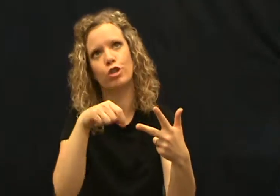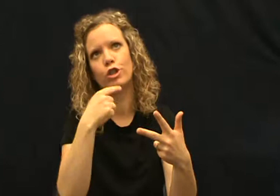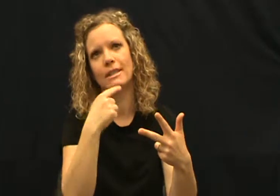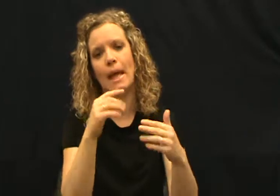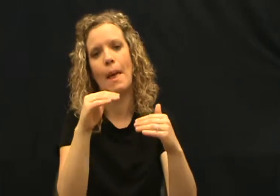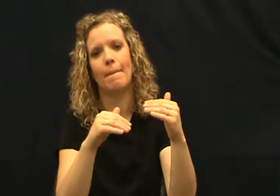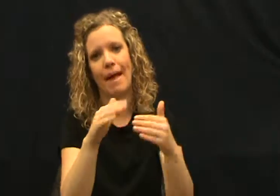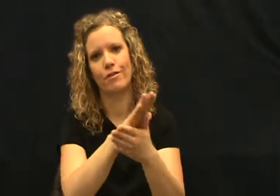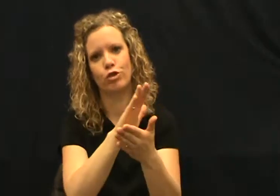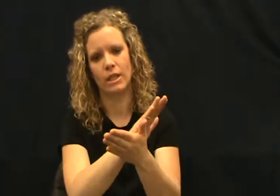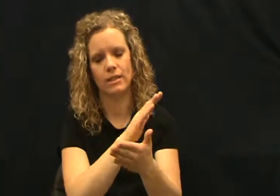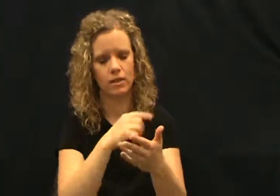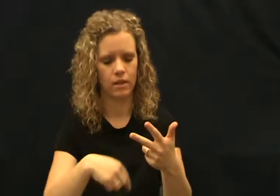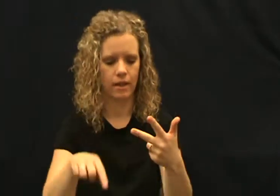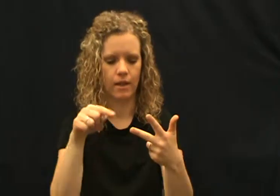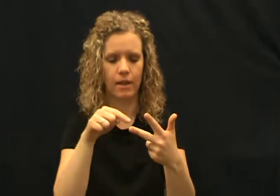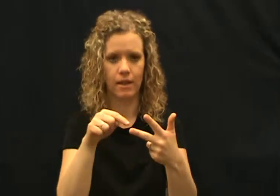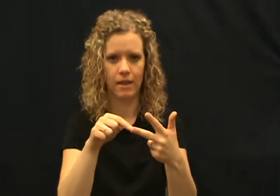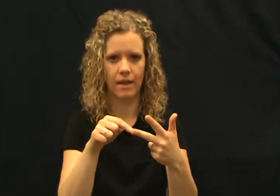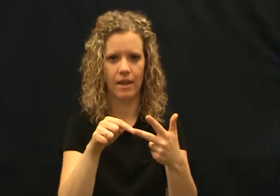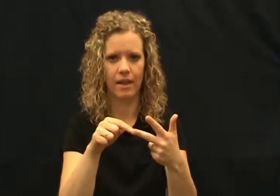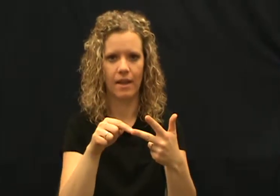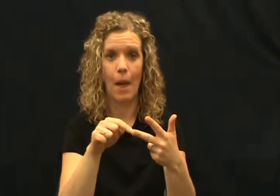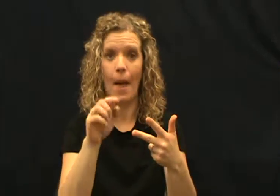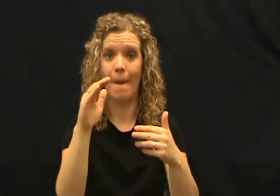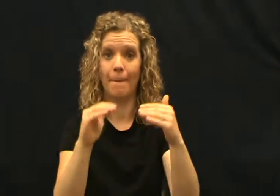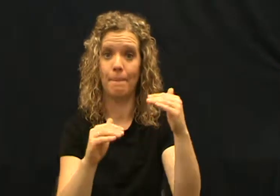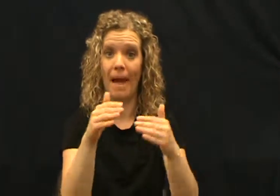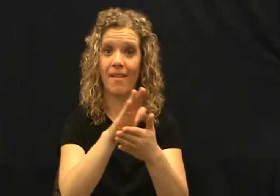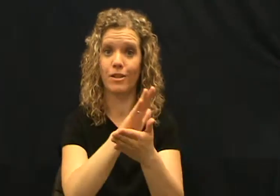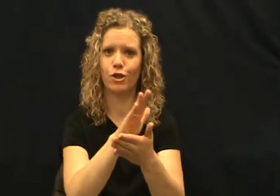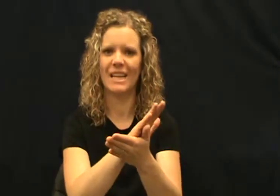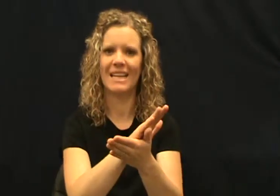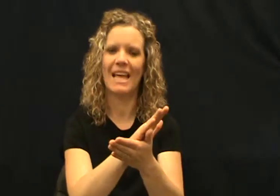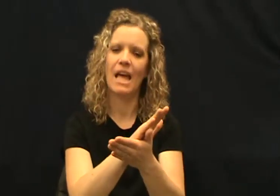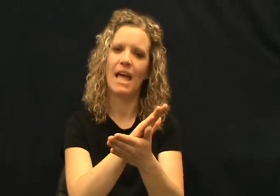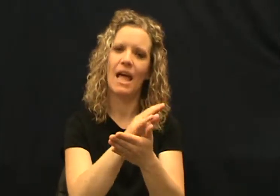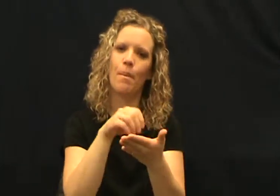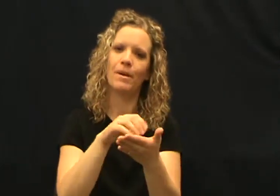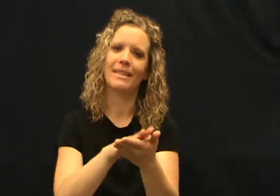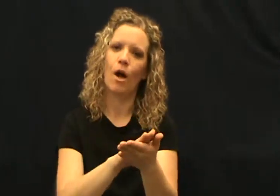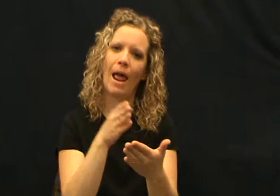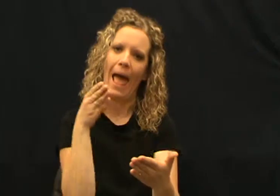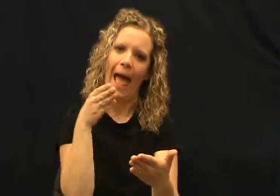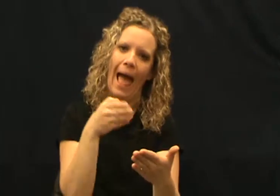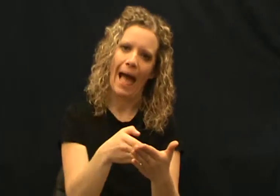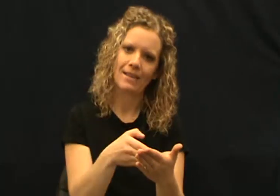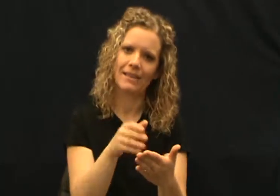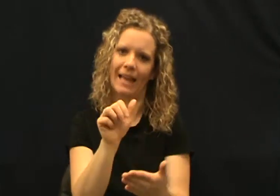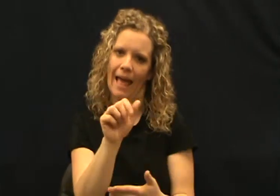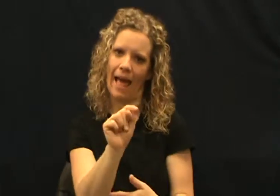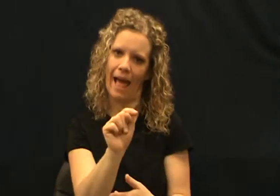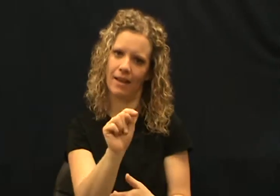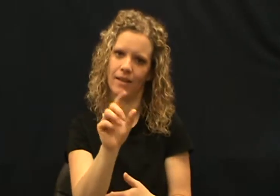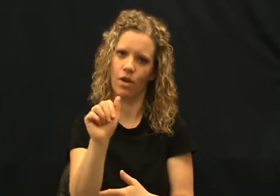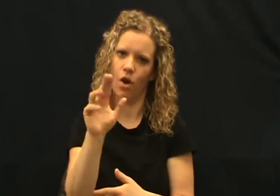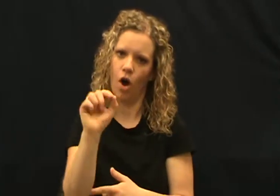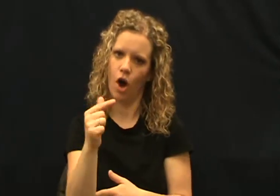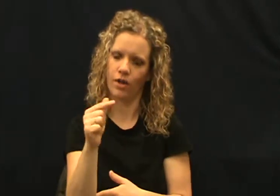for the balance sheet, it has a specific date at August 31st, 2010. What that specific